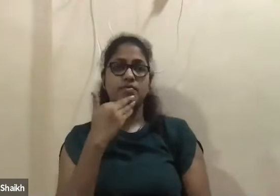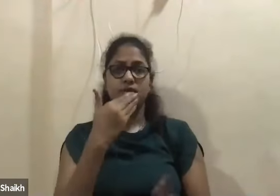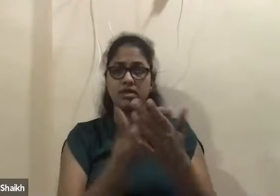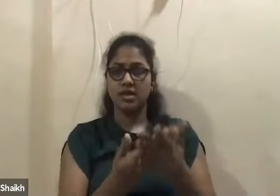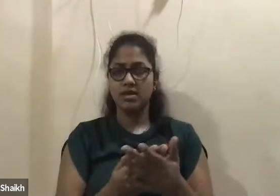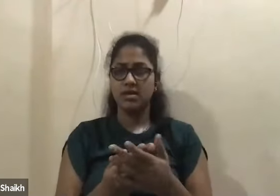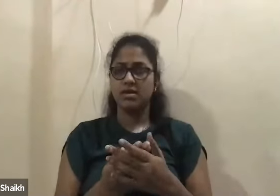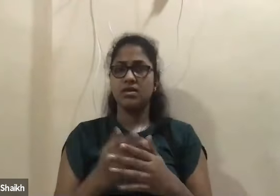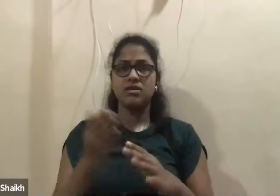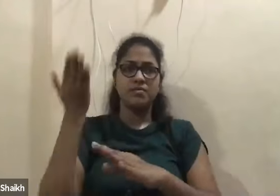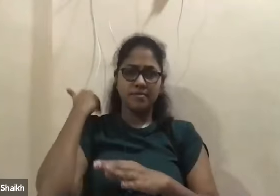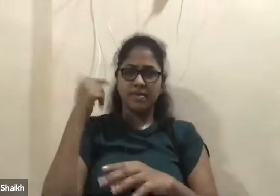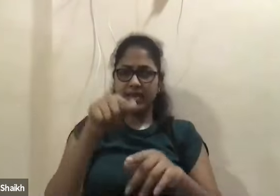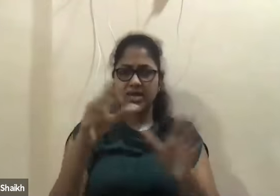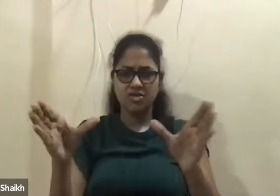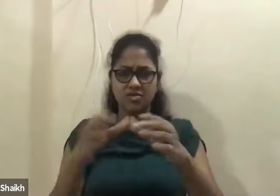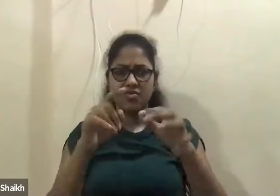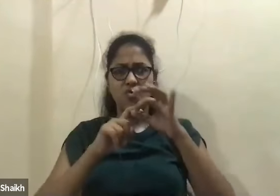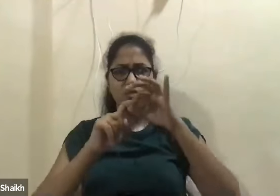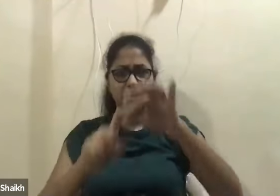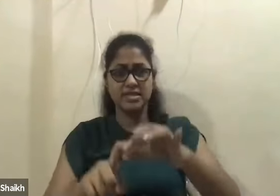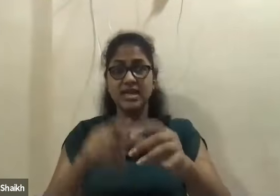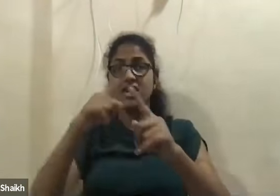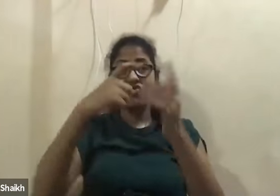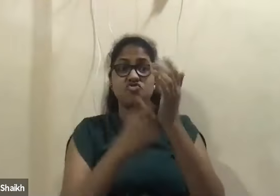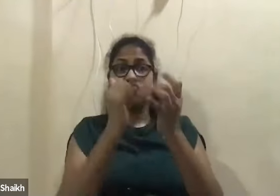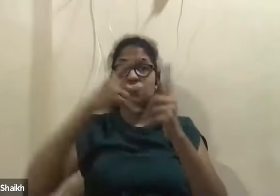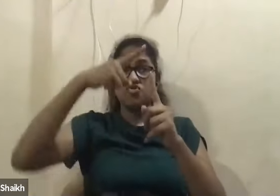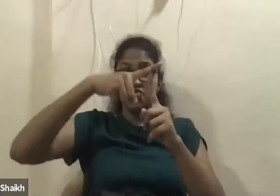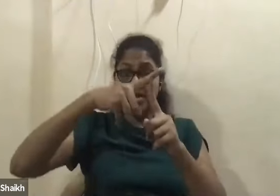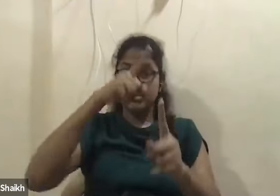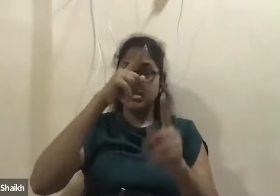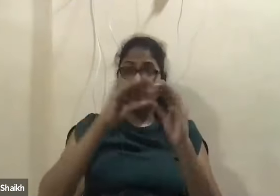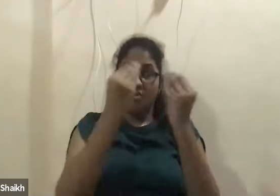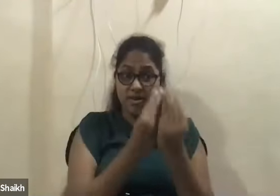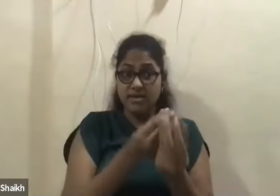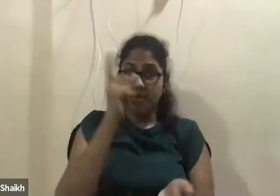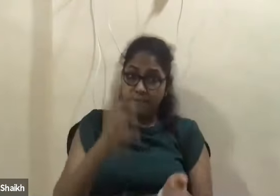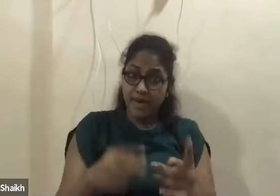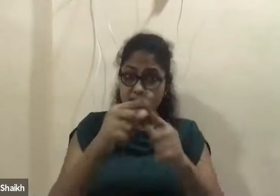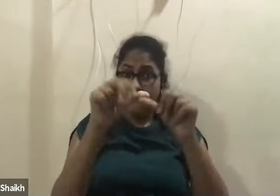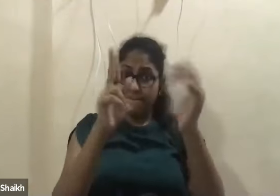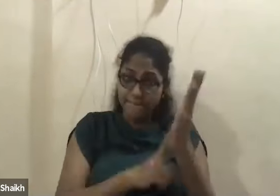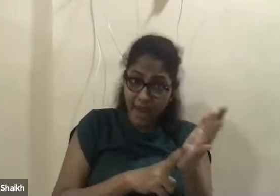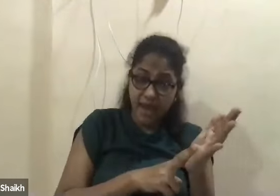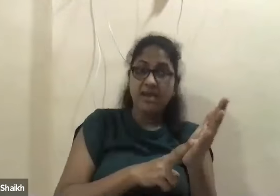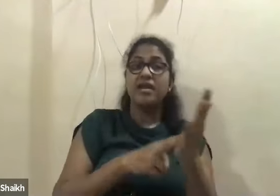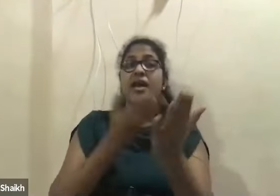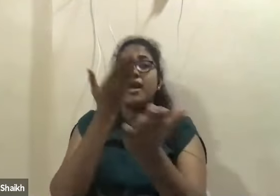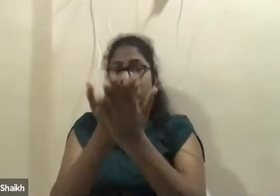the chat box. Does a trust need to have a PAN card, and do returns need to be filed separately? Yes, you do need to